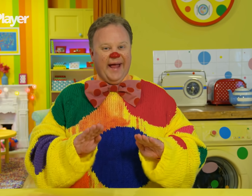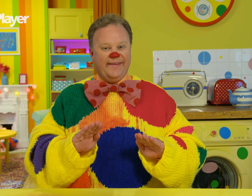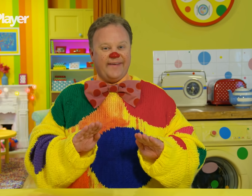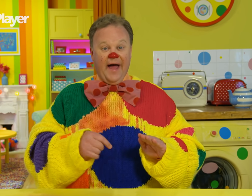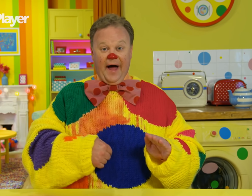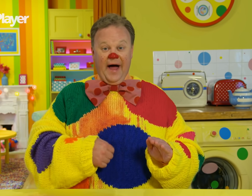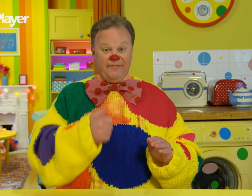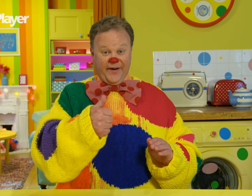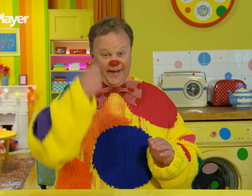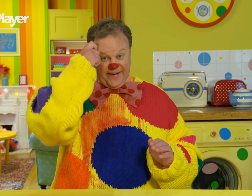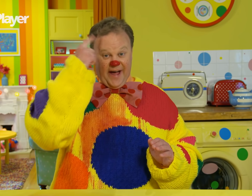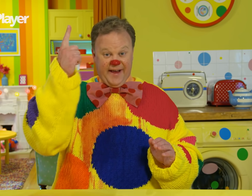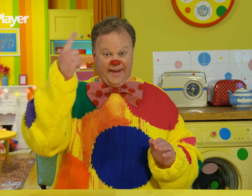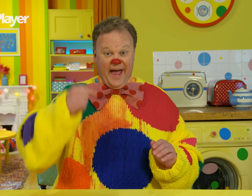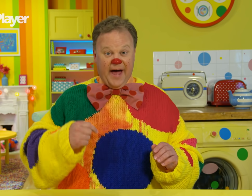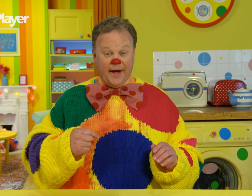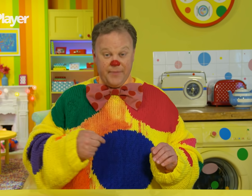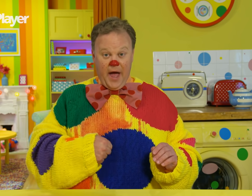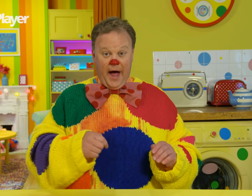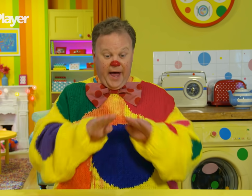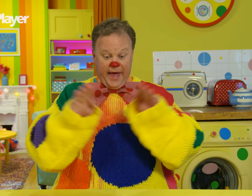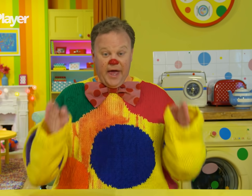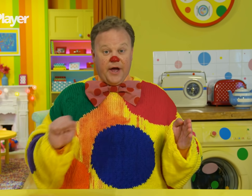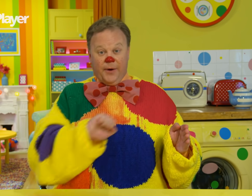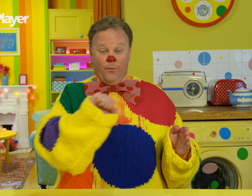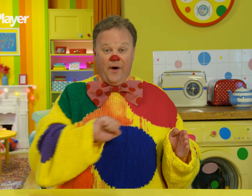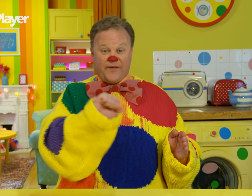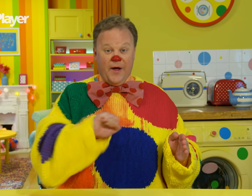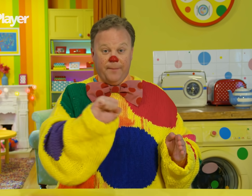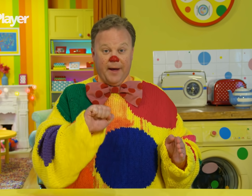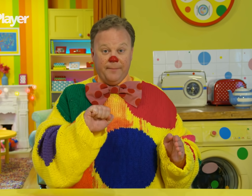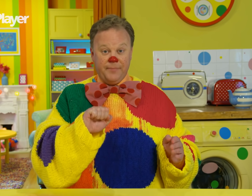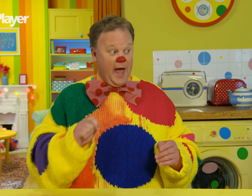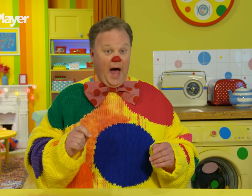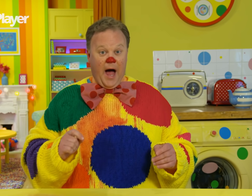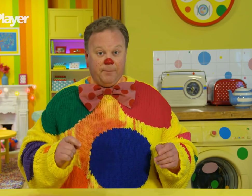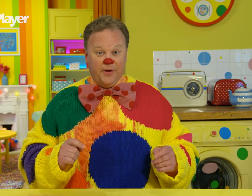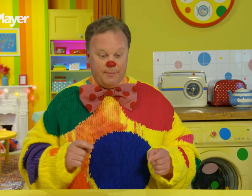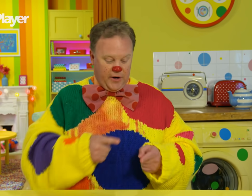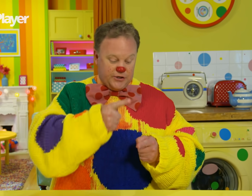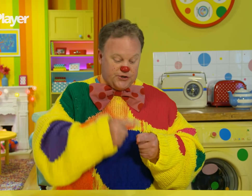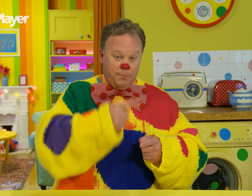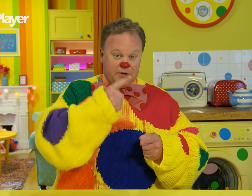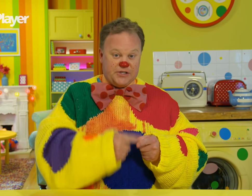Wait, I've got a good idea. I can wash them. I'll put them on a super